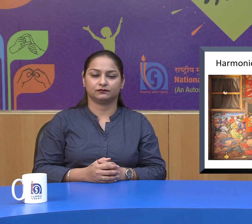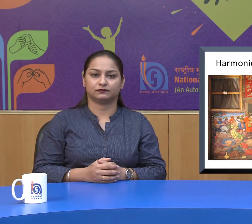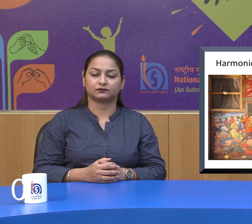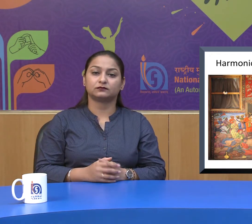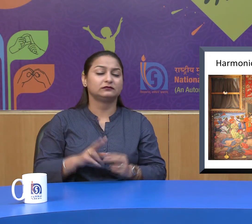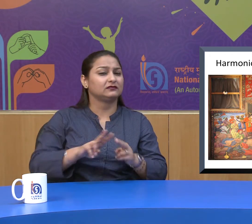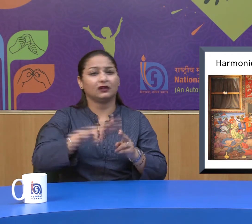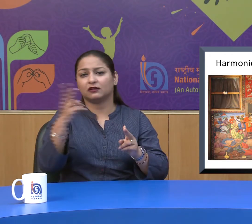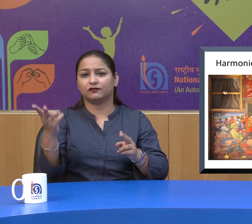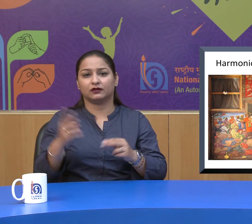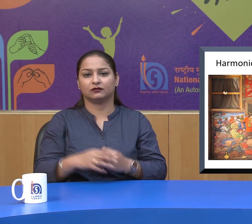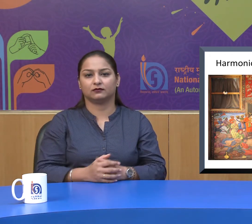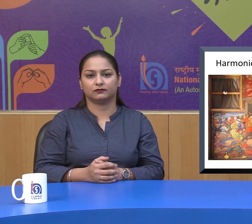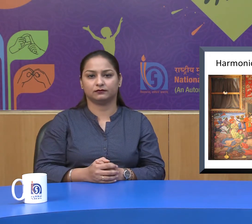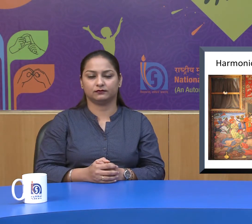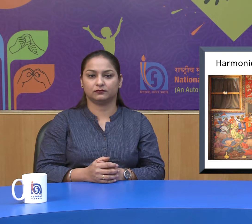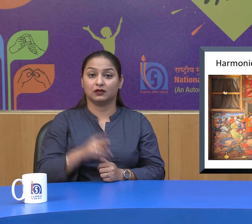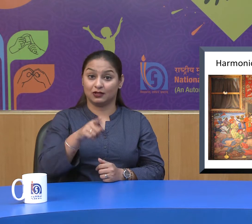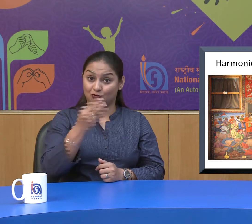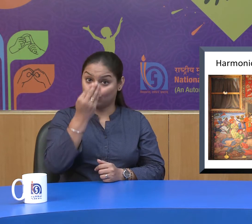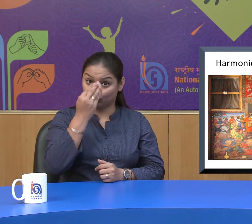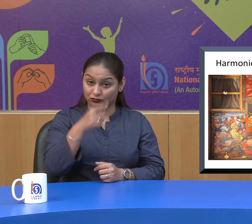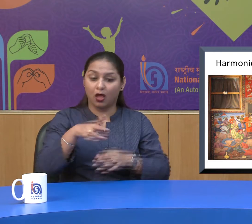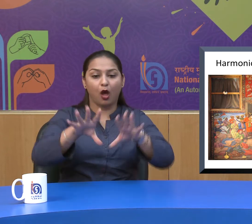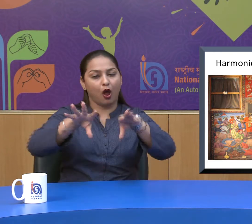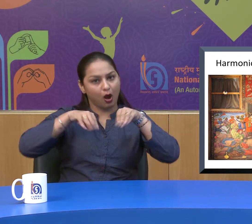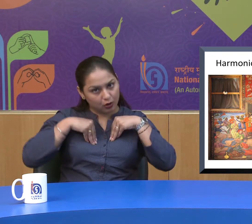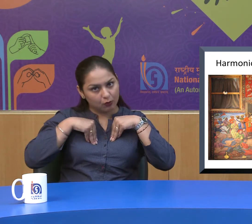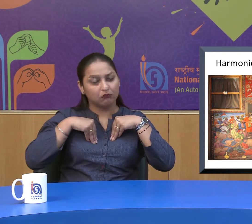Besides, the Muslim had adopted the Indian style